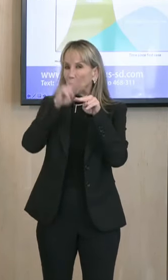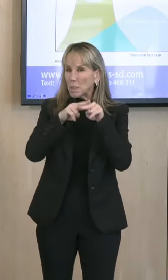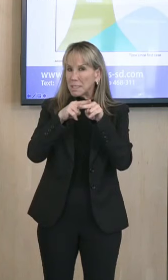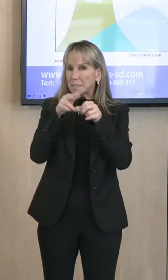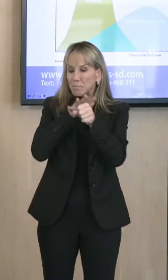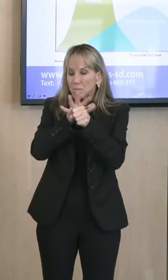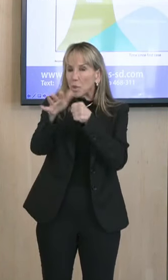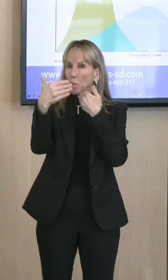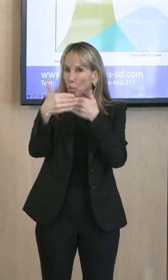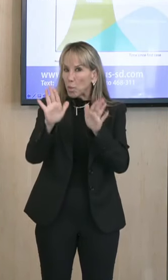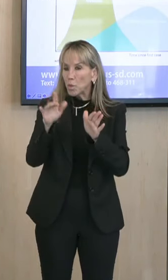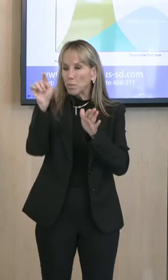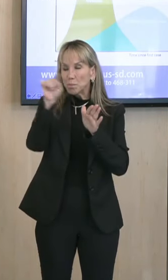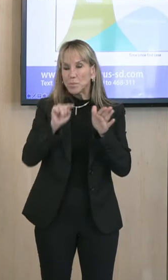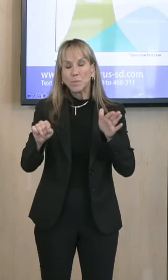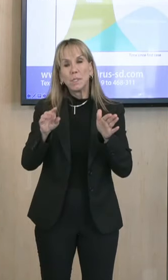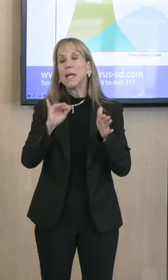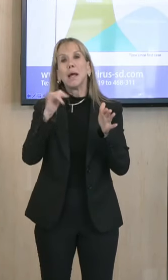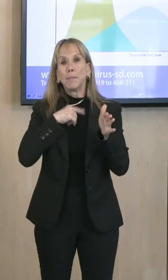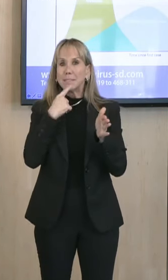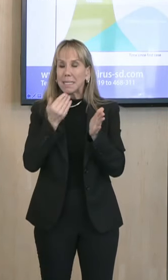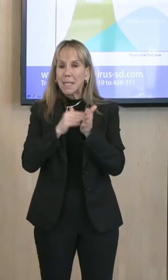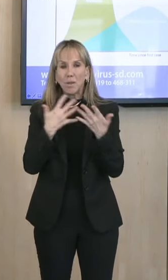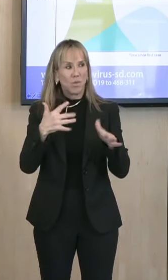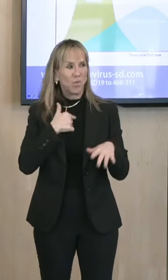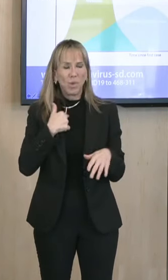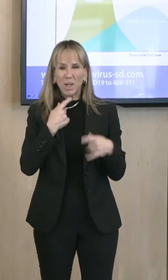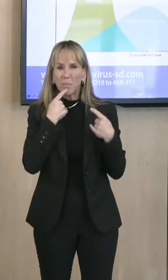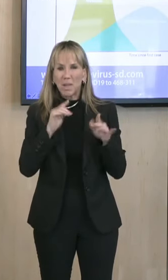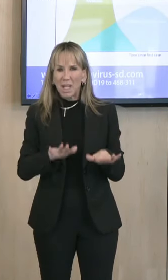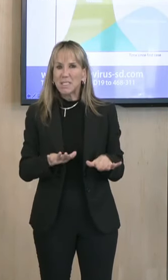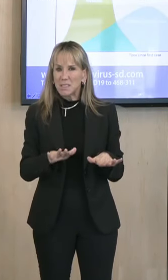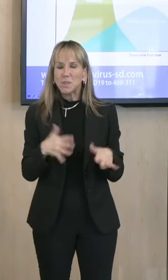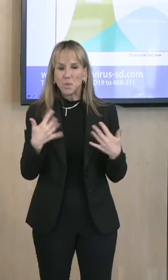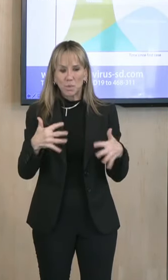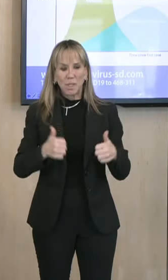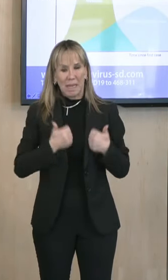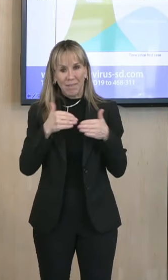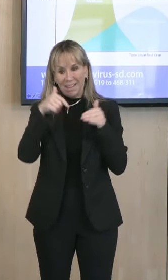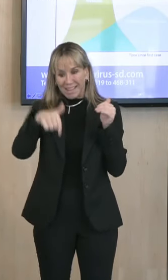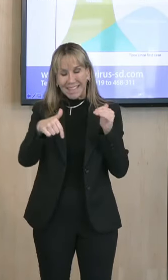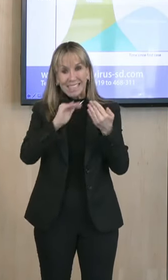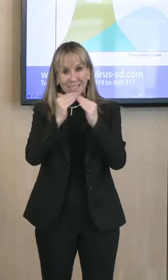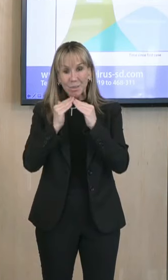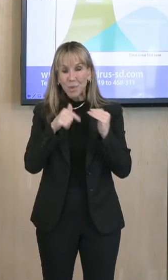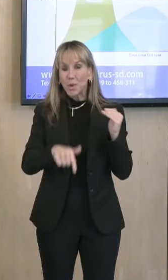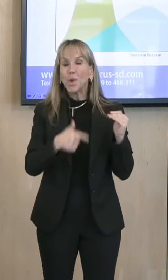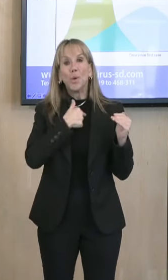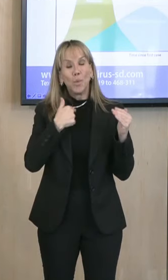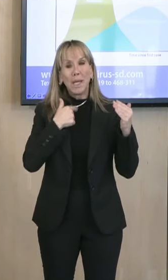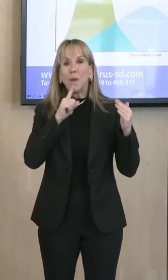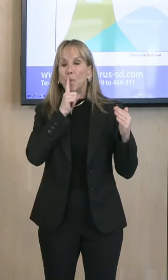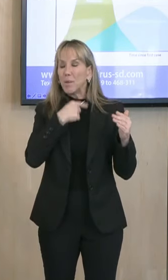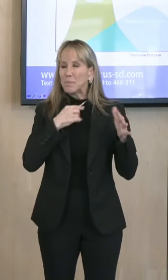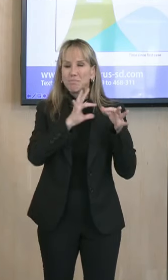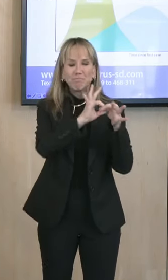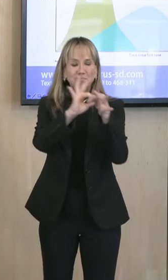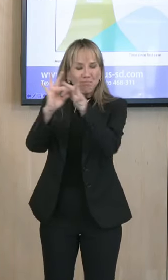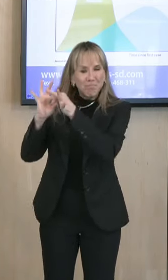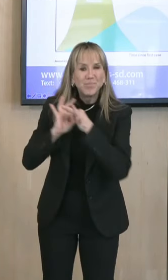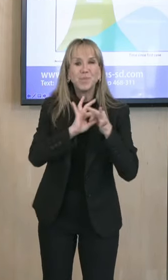as we all do. We are so blessed to live in a community that right now is as optimally